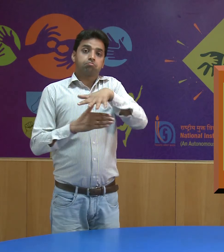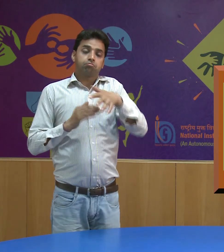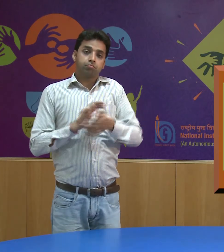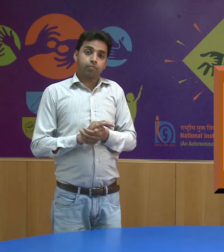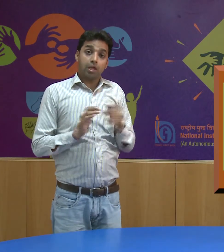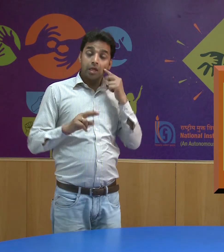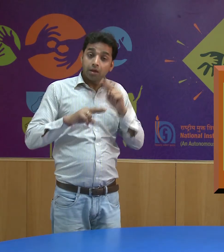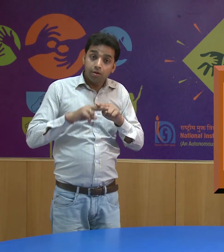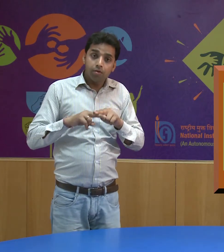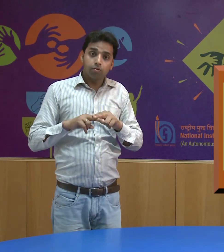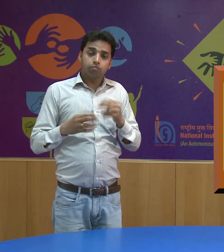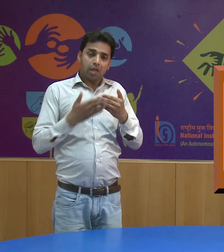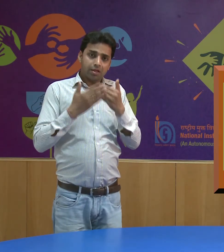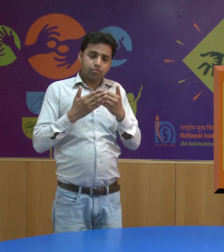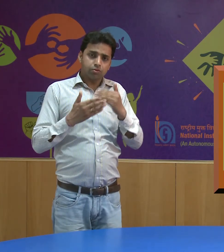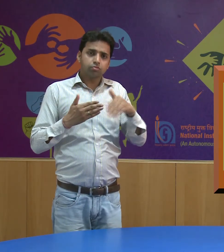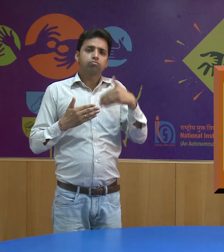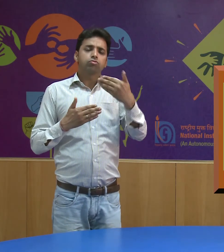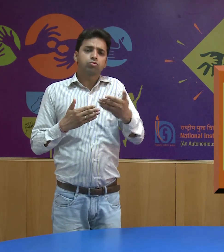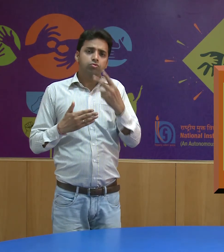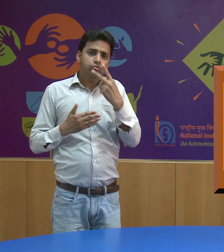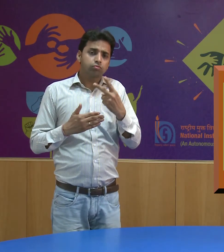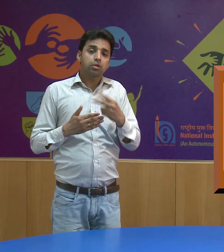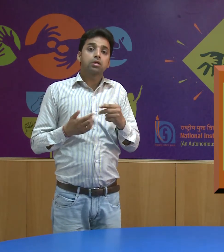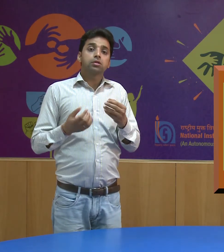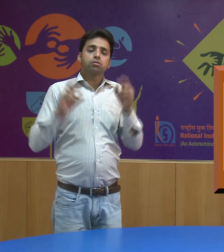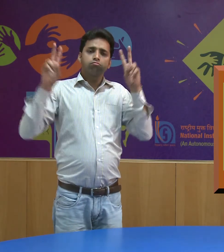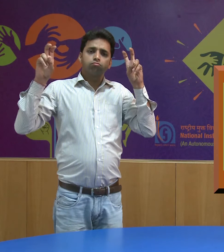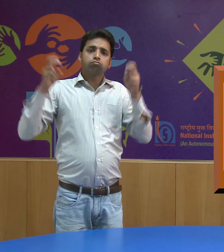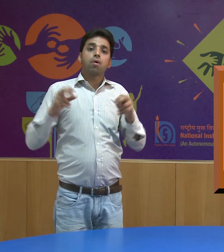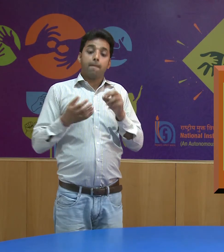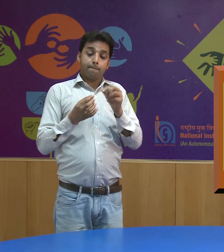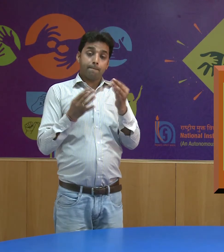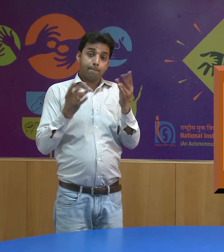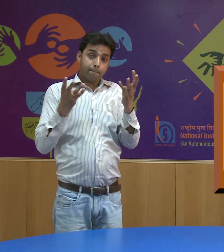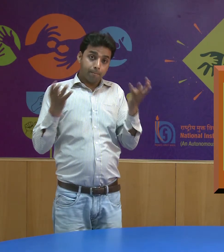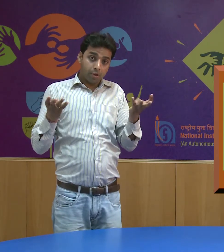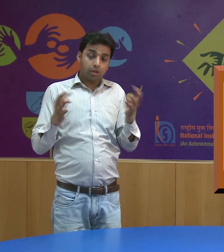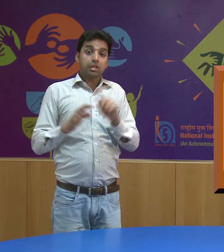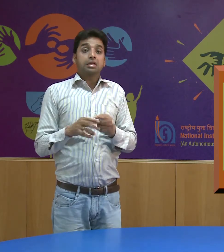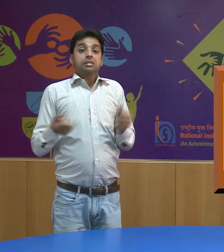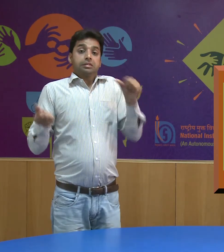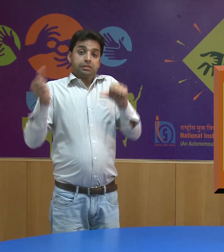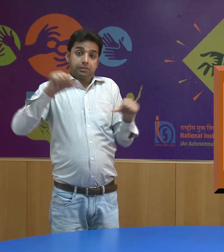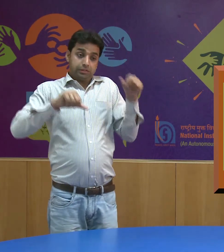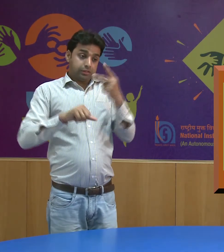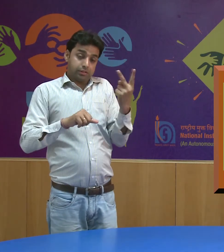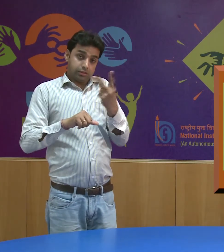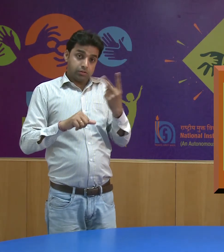if education of subjects like maths and science is also given, because in most